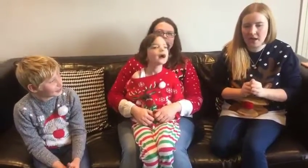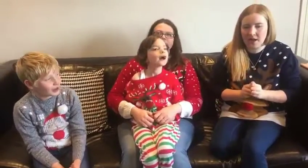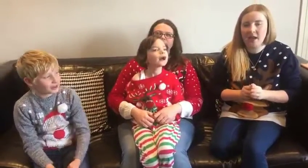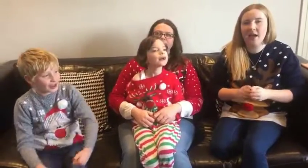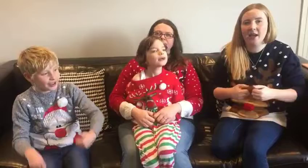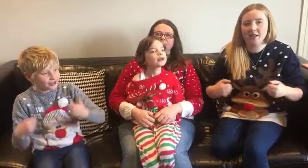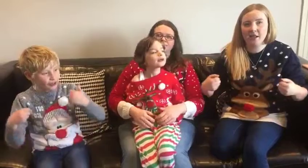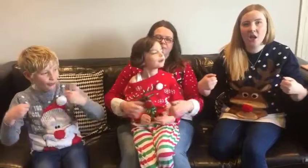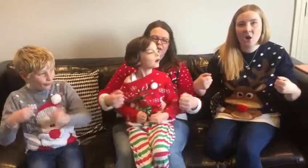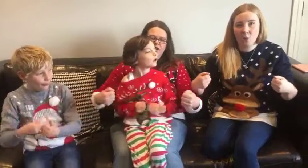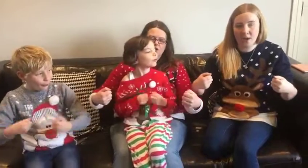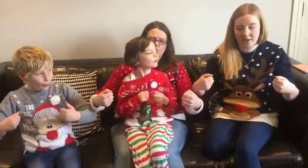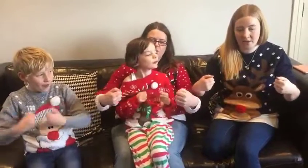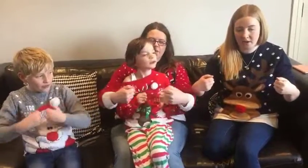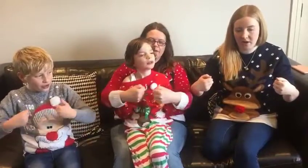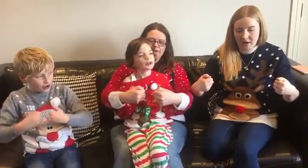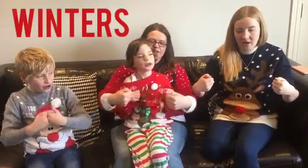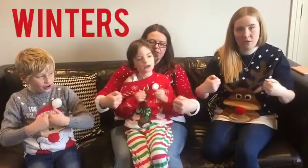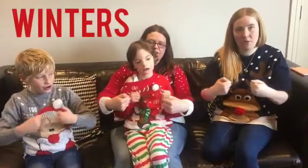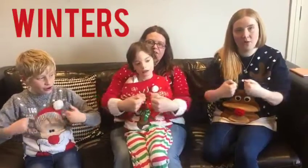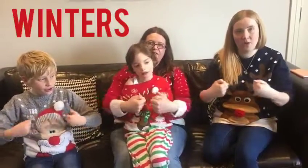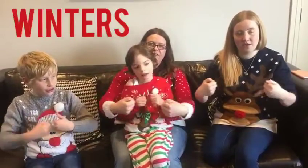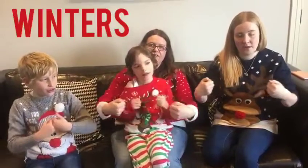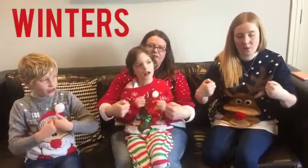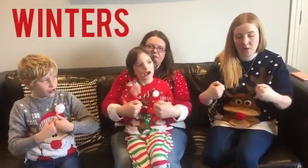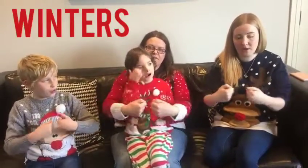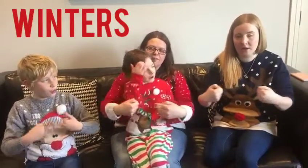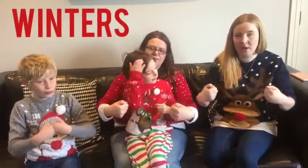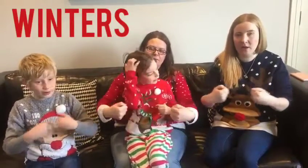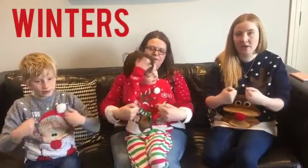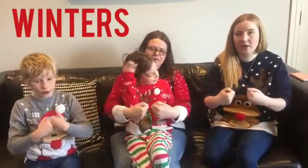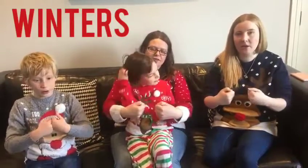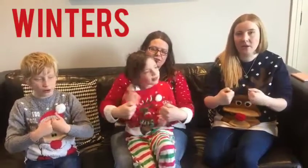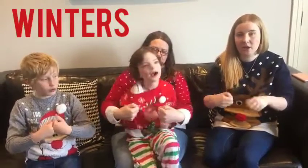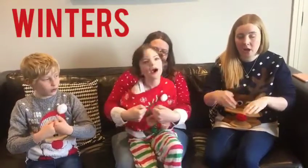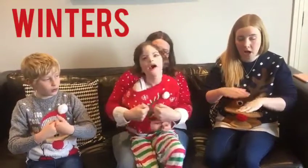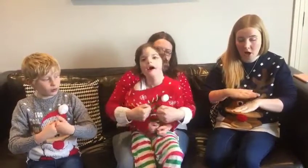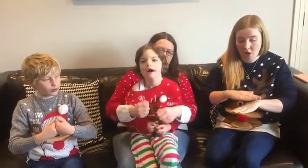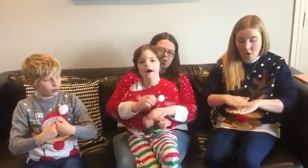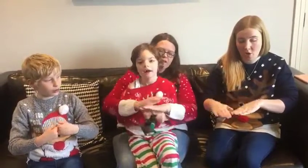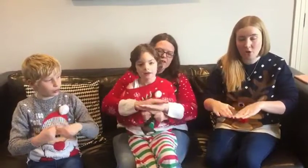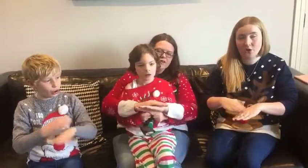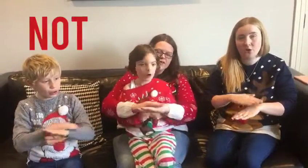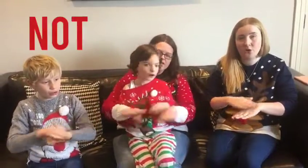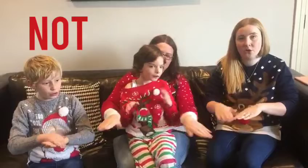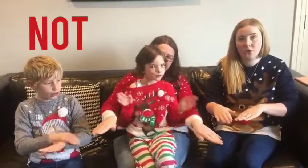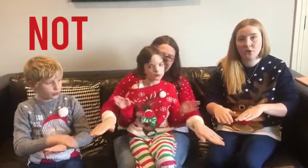sign is winter, which is winter, and not